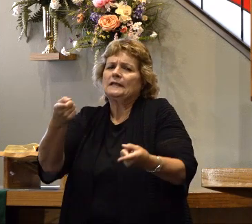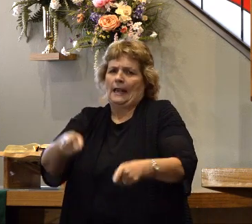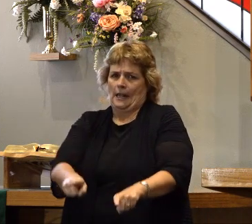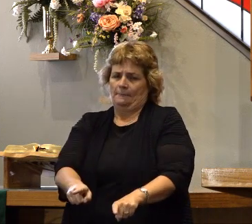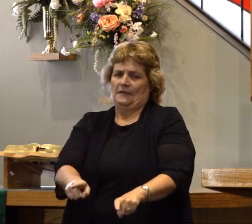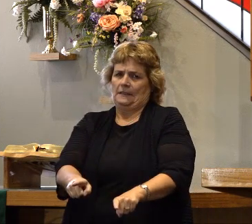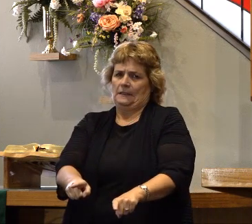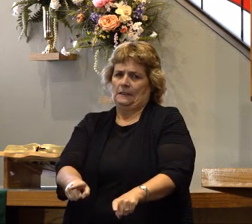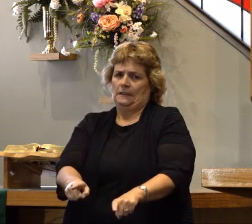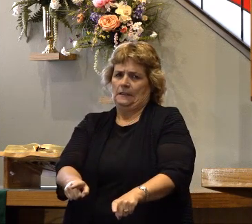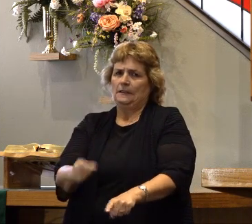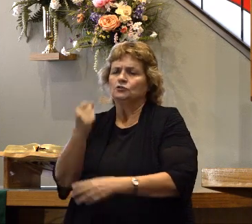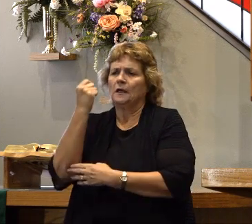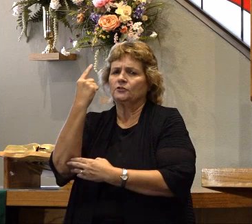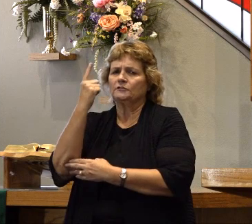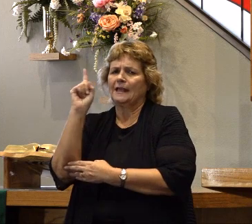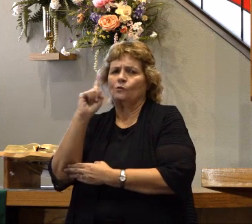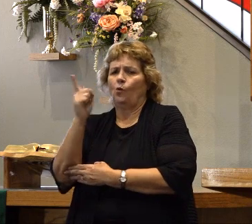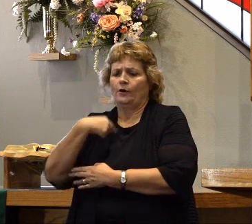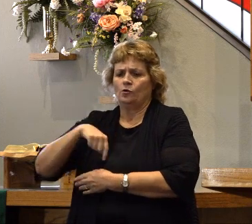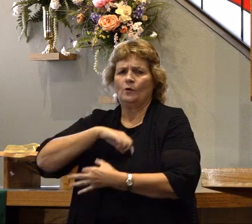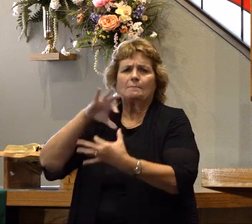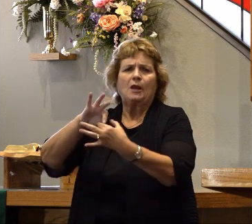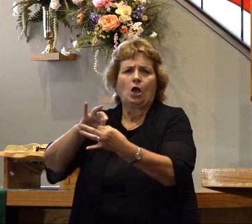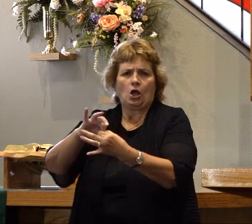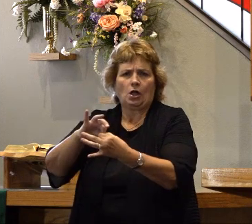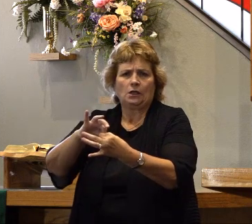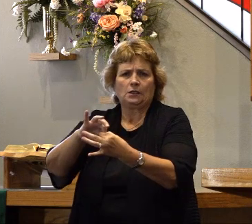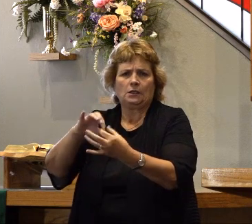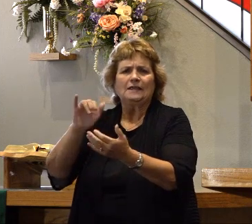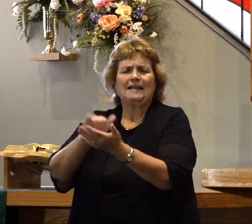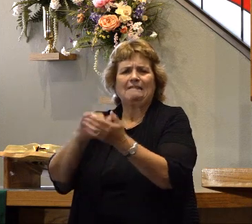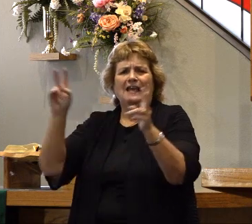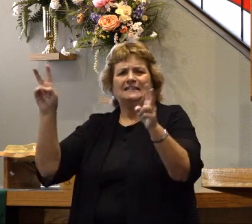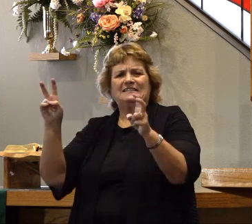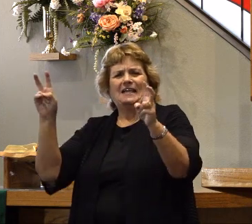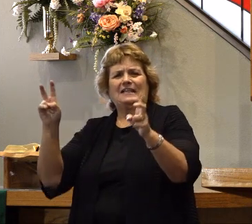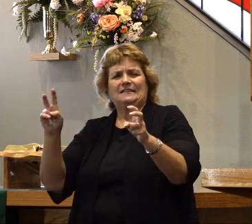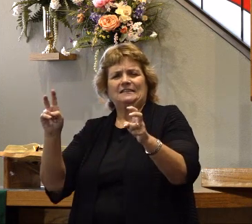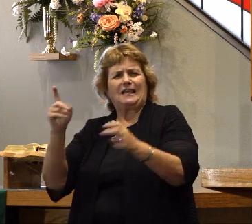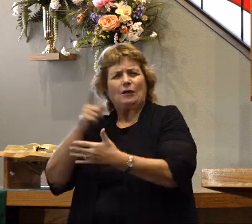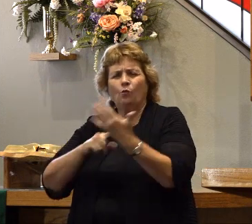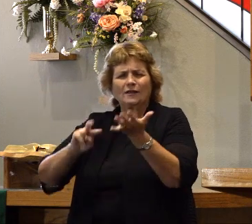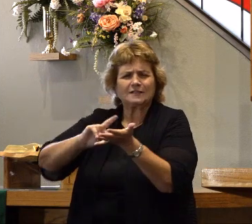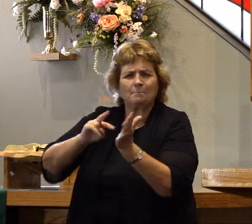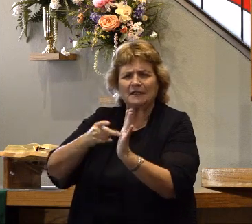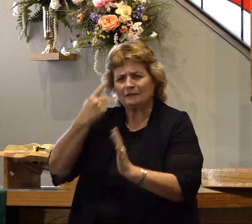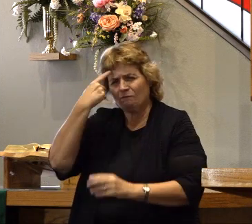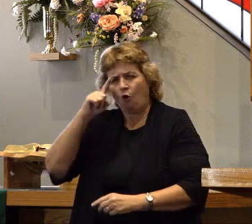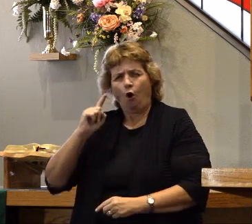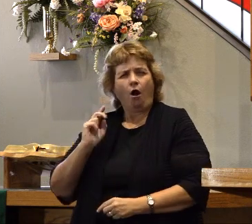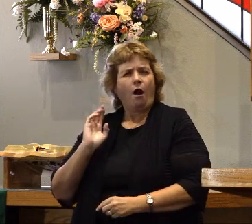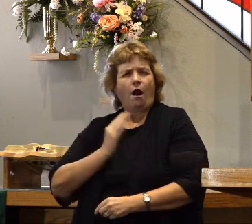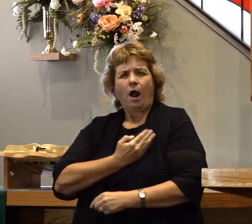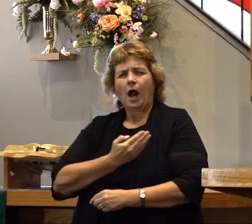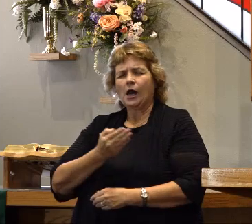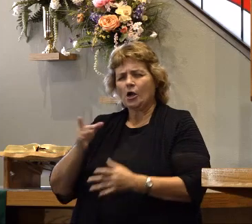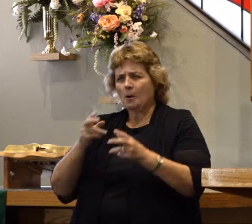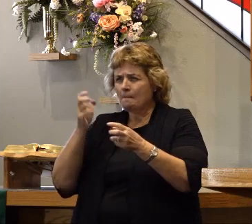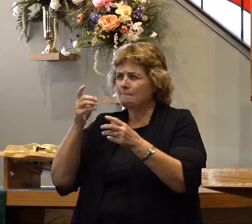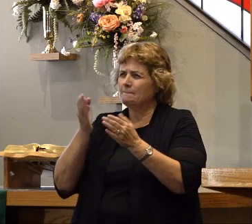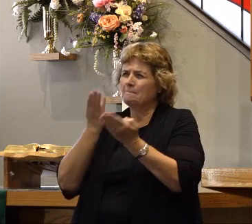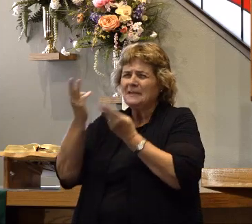we fit in the text and what that means for our ministry as God's people in today's